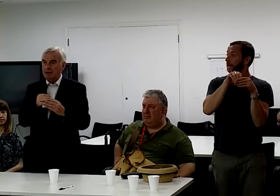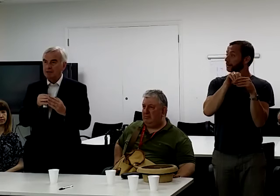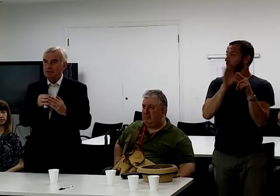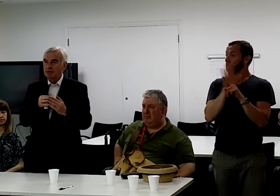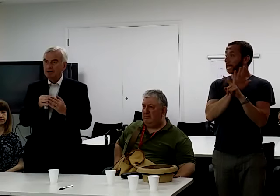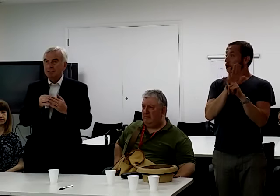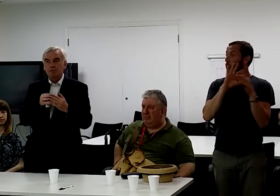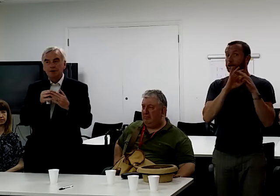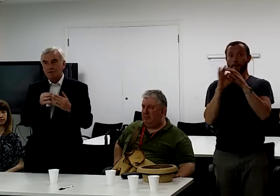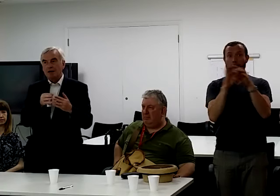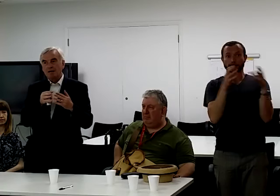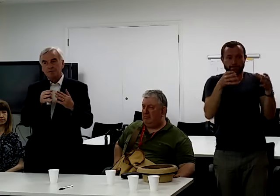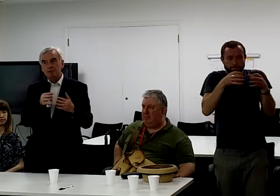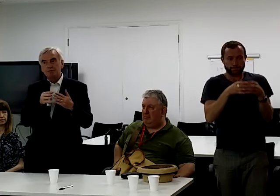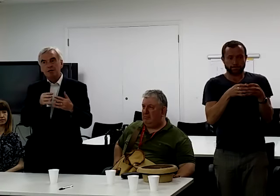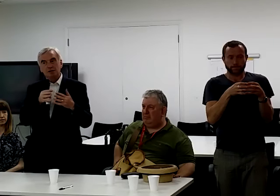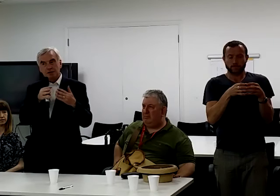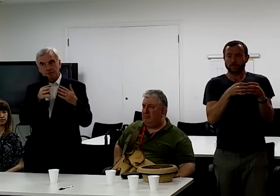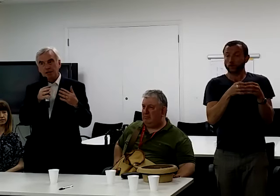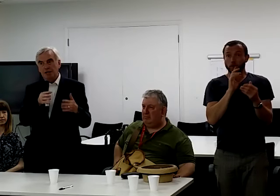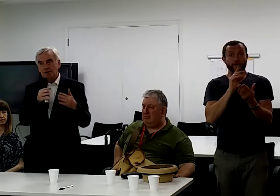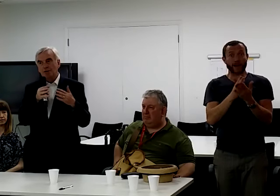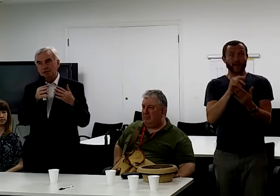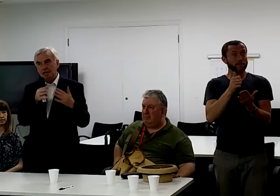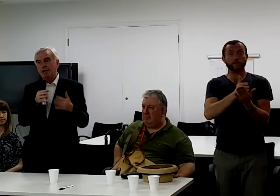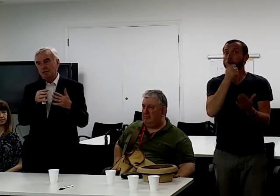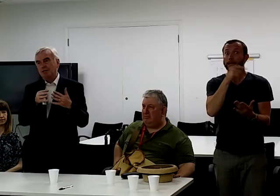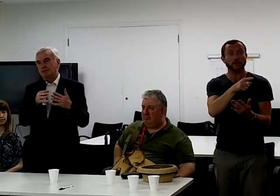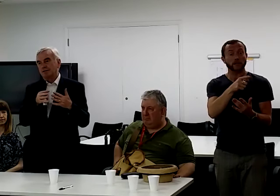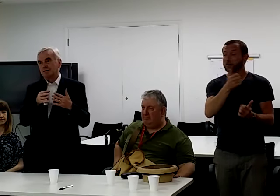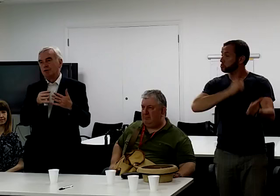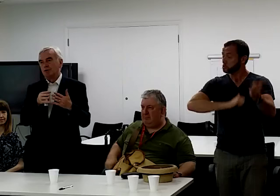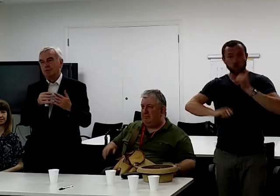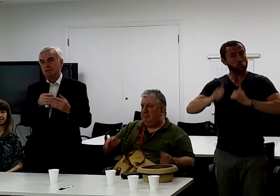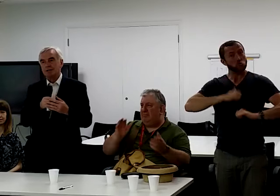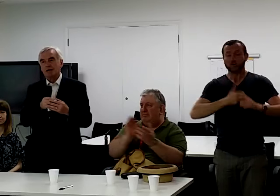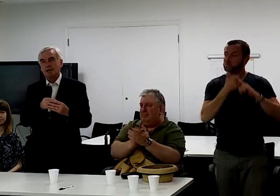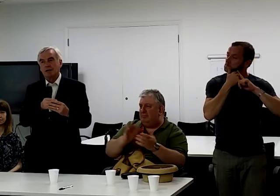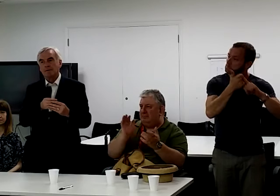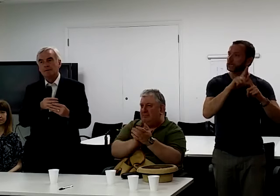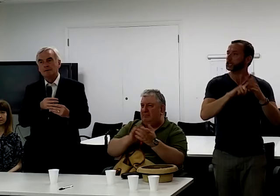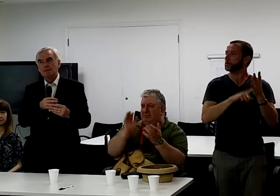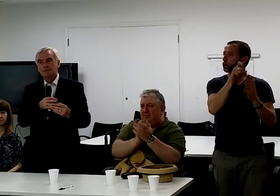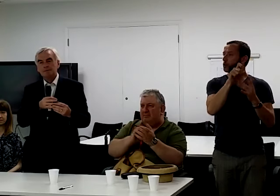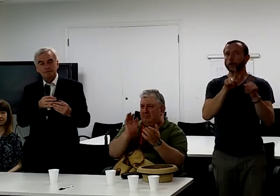new shadow cabinet, to be frank, have been brilliant. They've been heroes and heroines of this group.